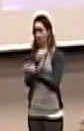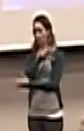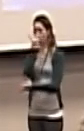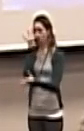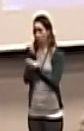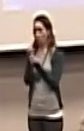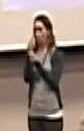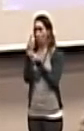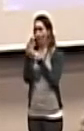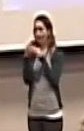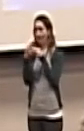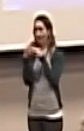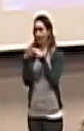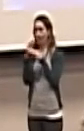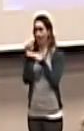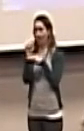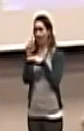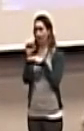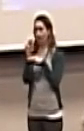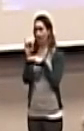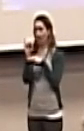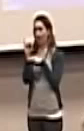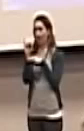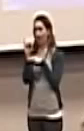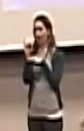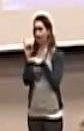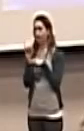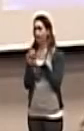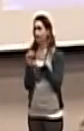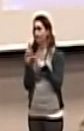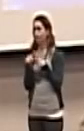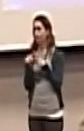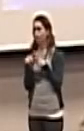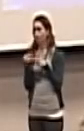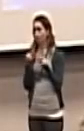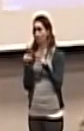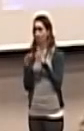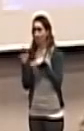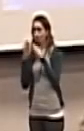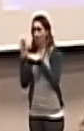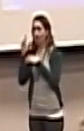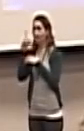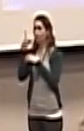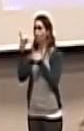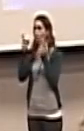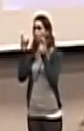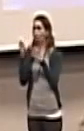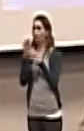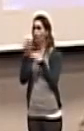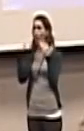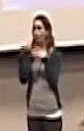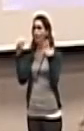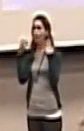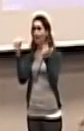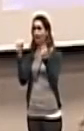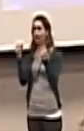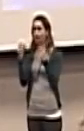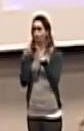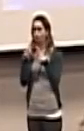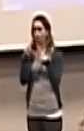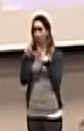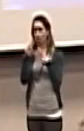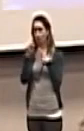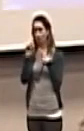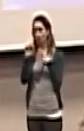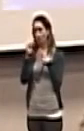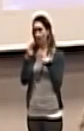one name, Adonai. To the ancients, He was ruler and almighty. To Noah, he